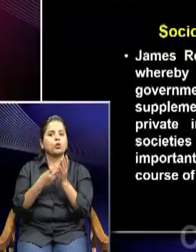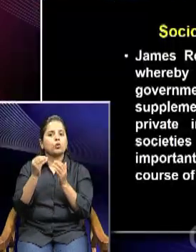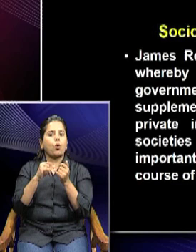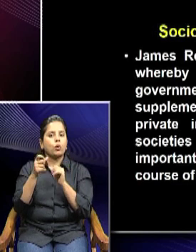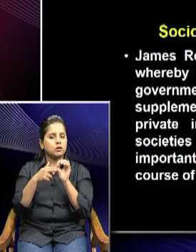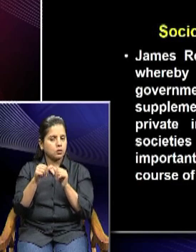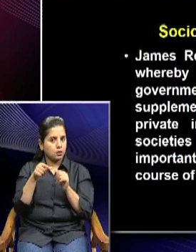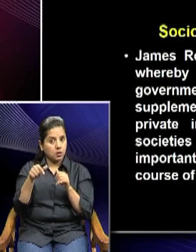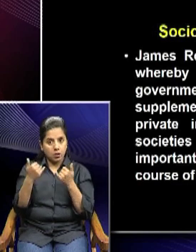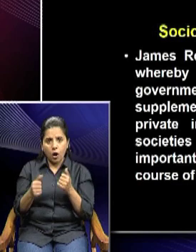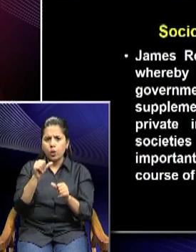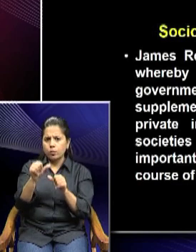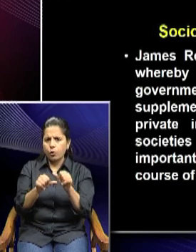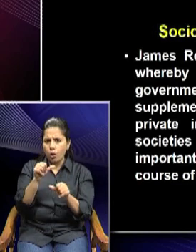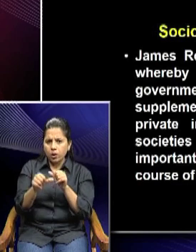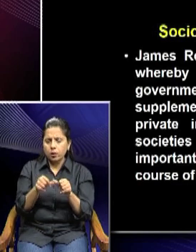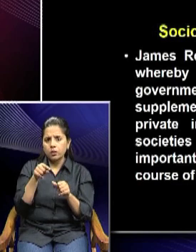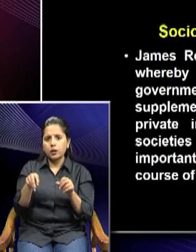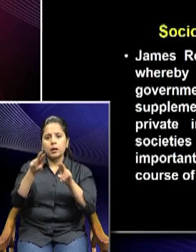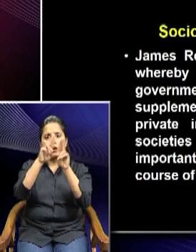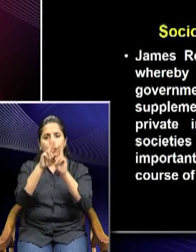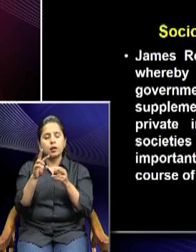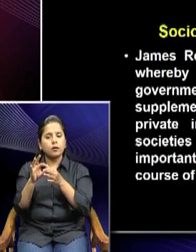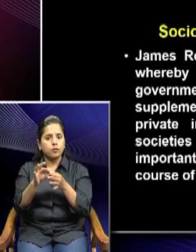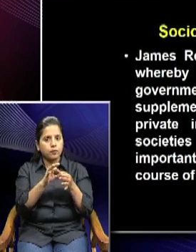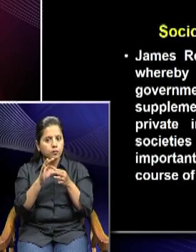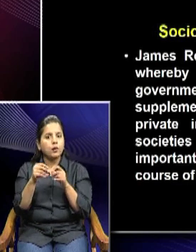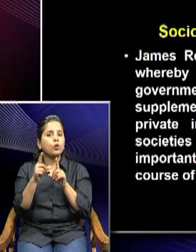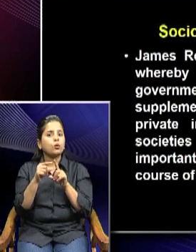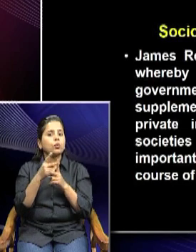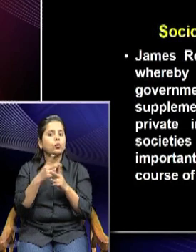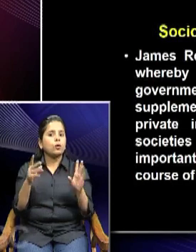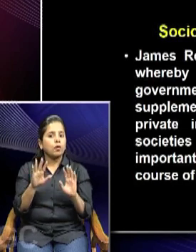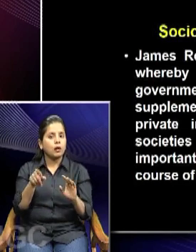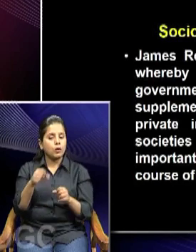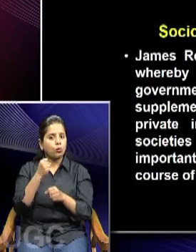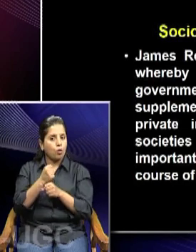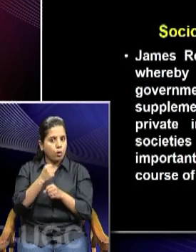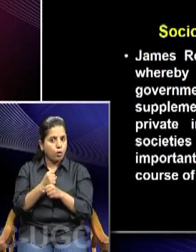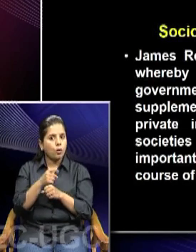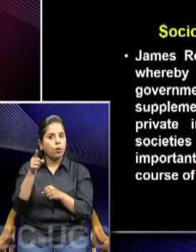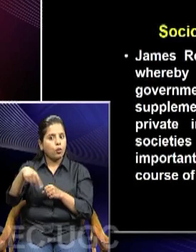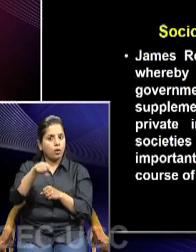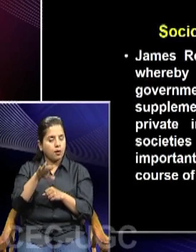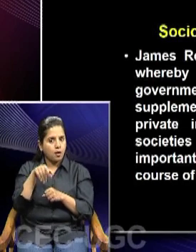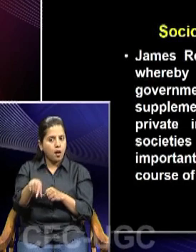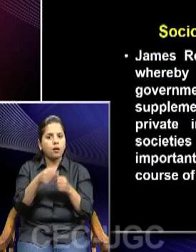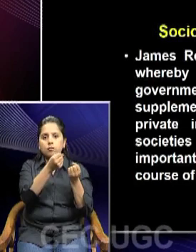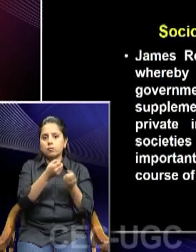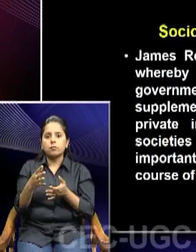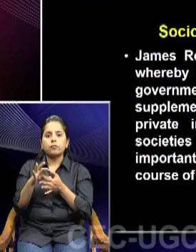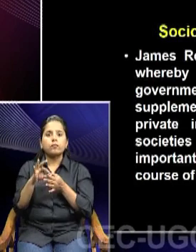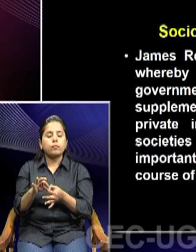the processes whereby international relations conducted by governments have been supplemented